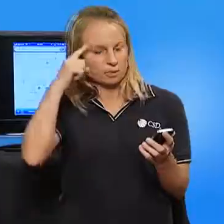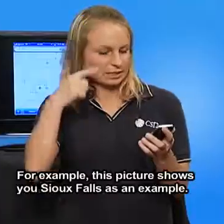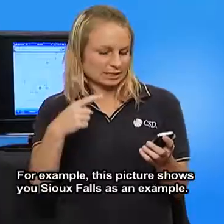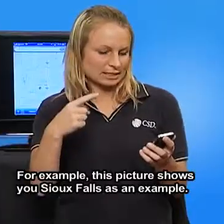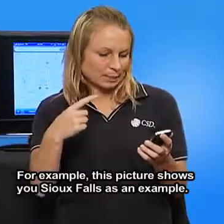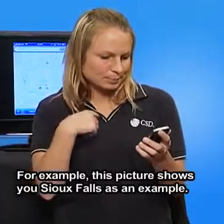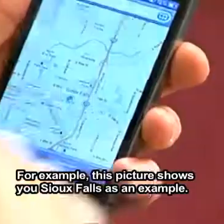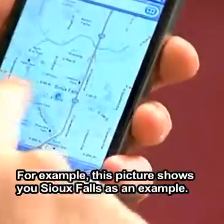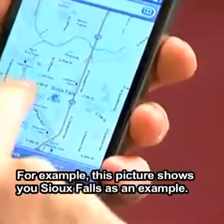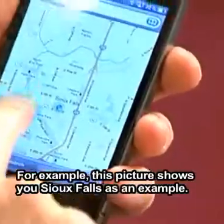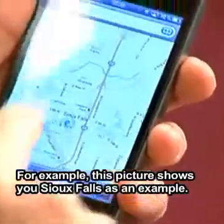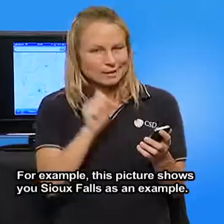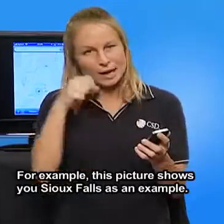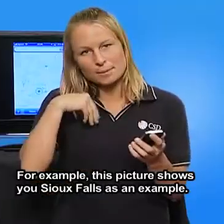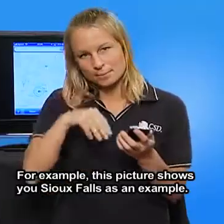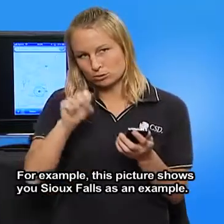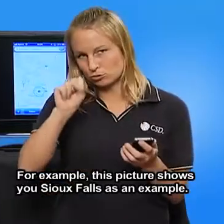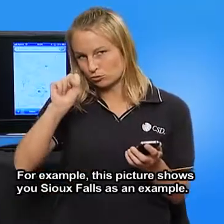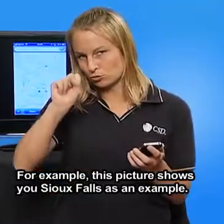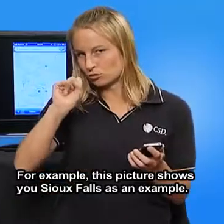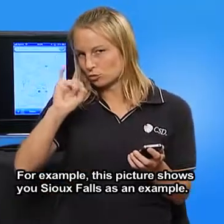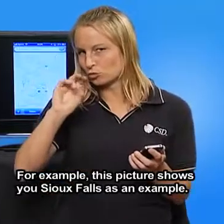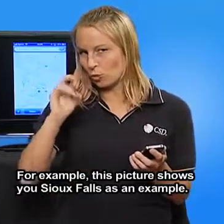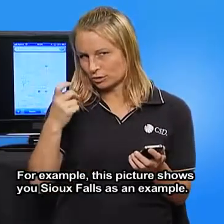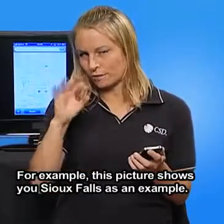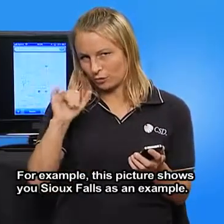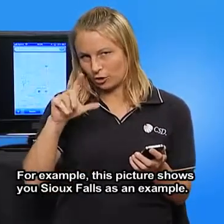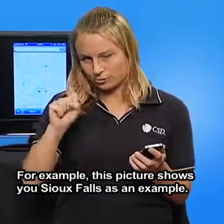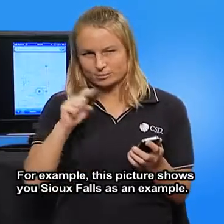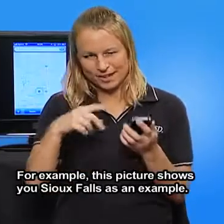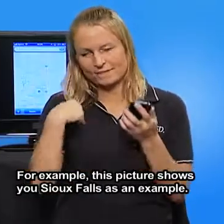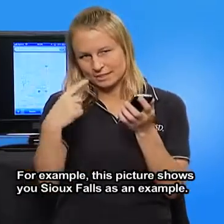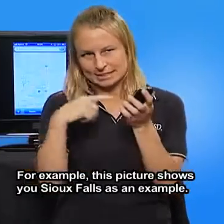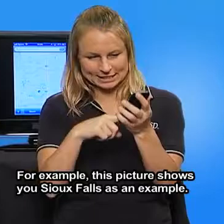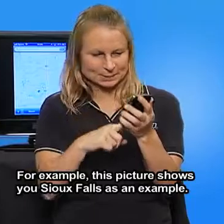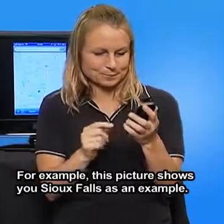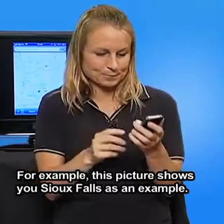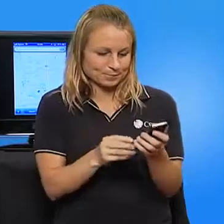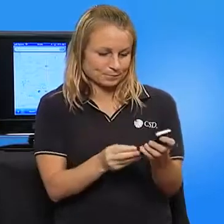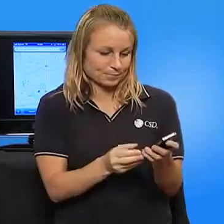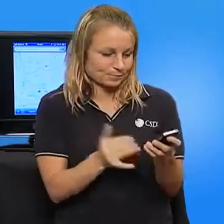For example, this picture shows you Sioux Falls as an example.